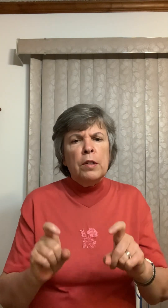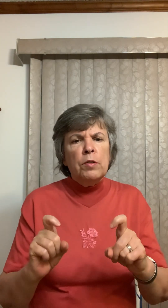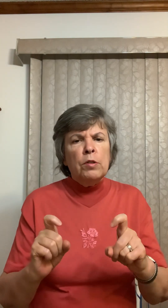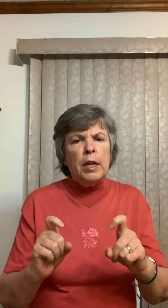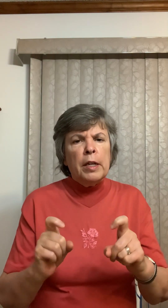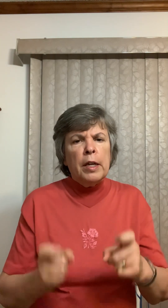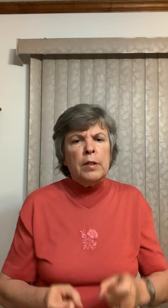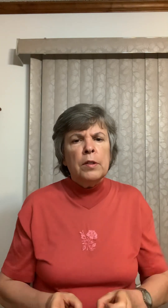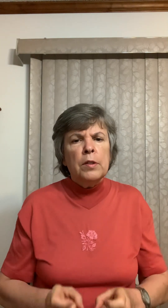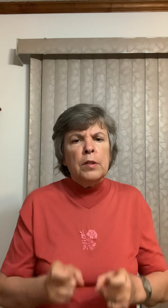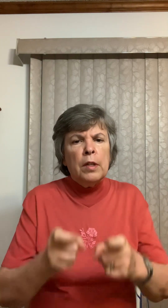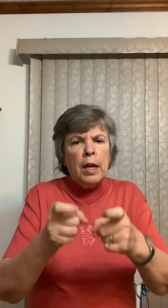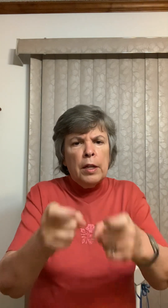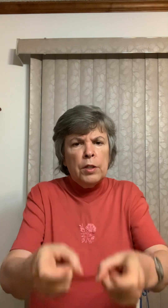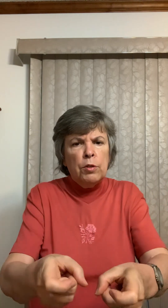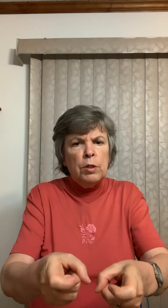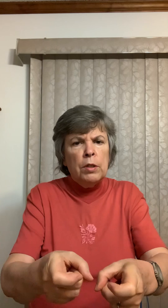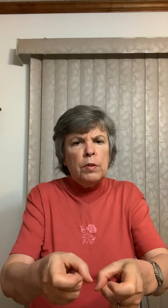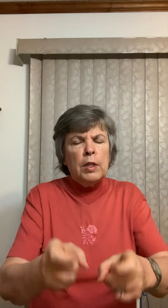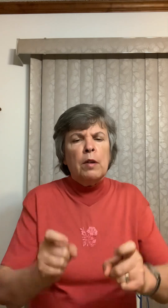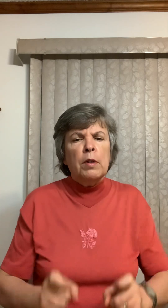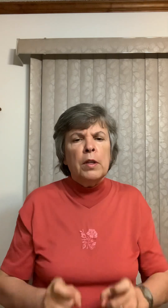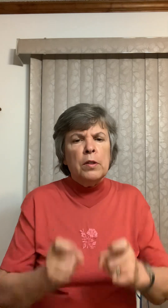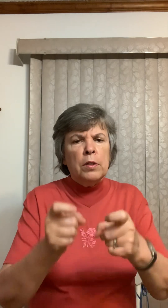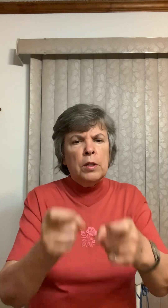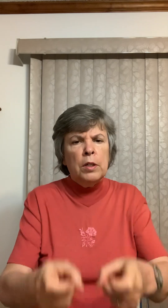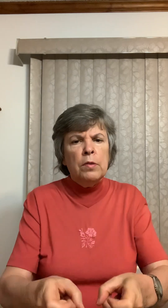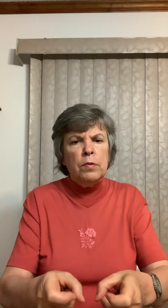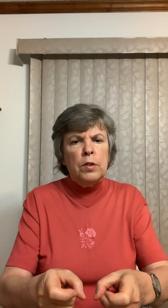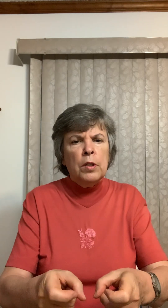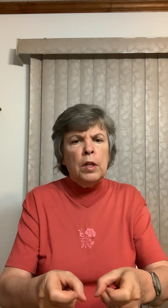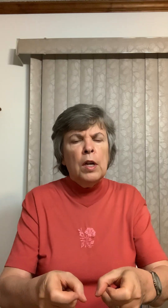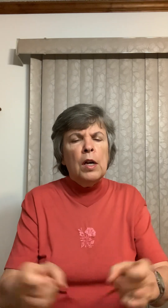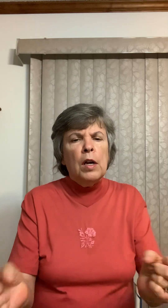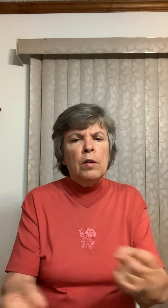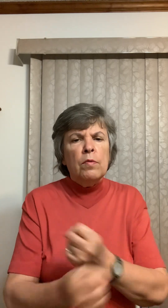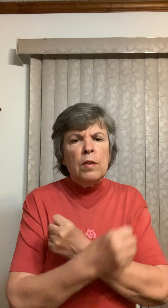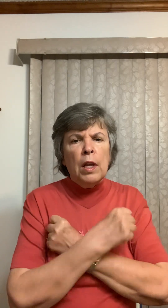you take X's and you give it that way. This gift of love